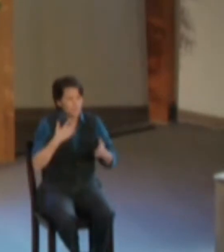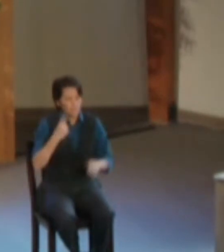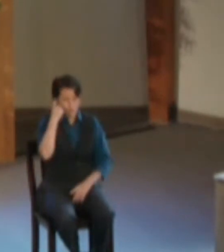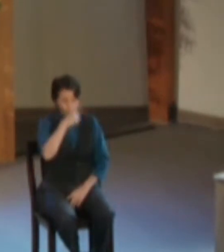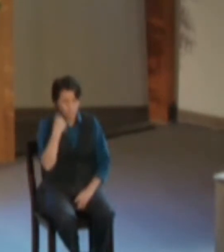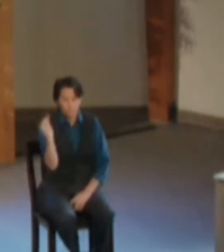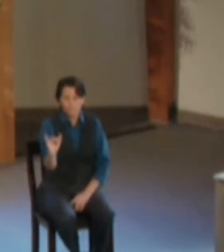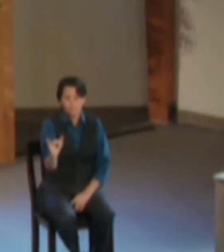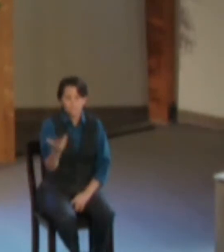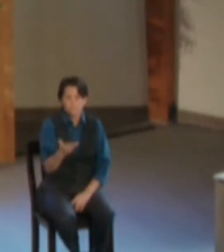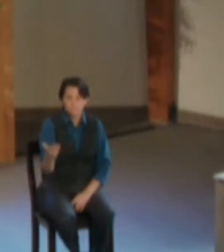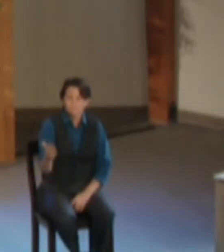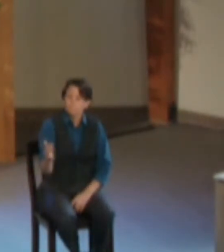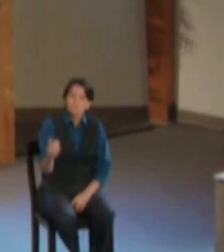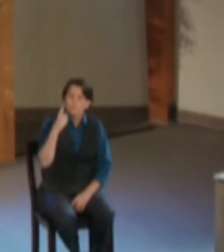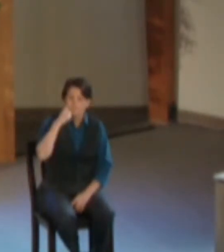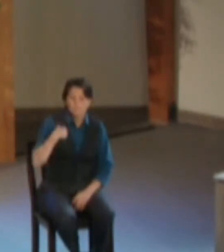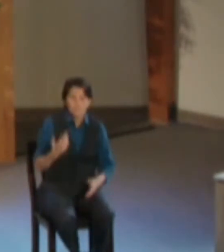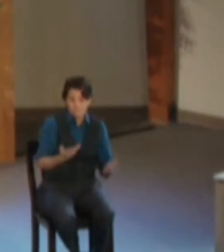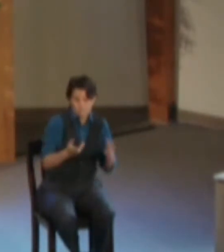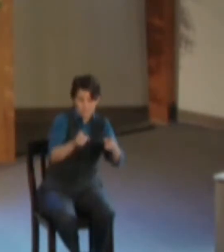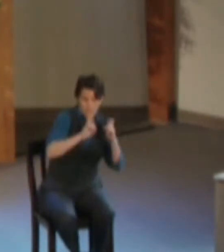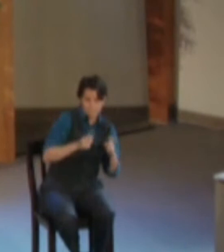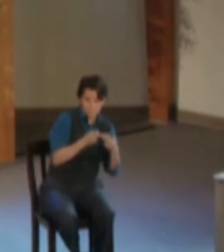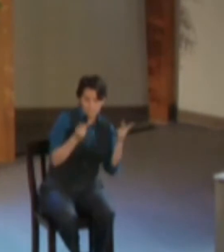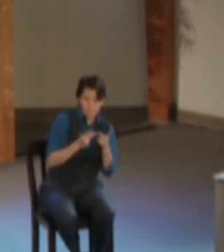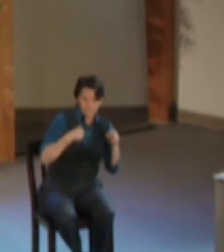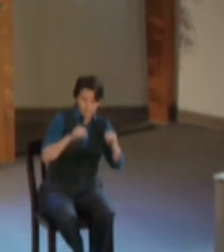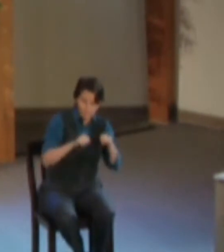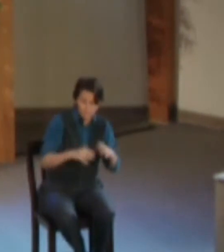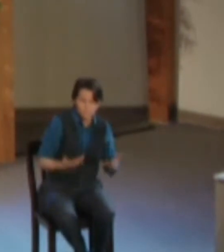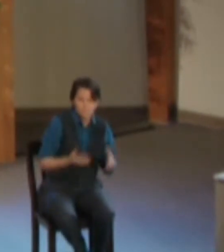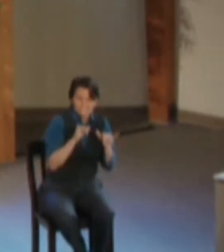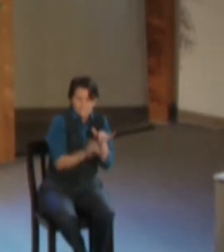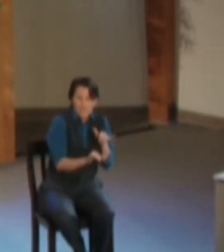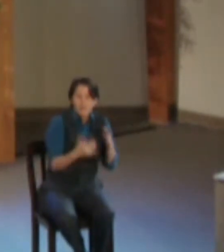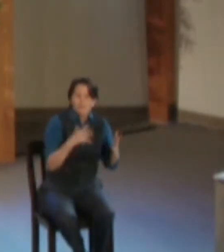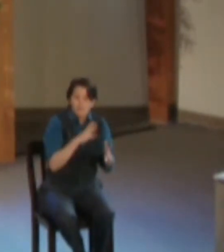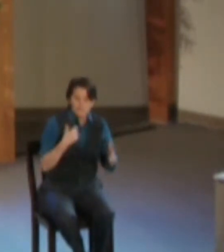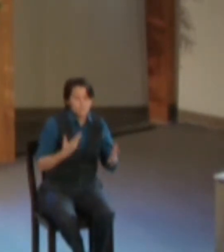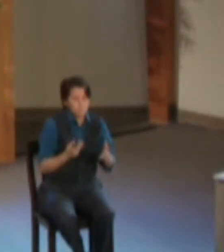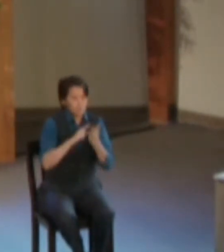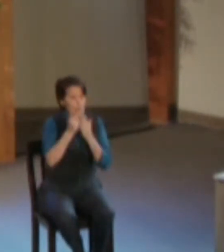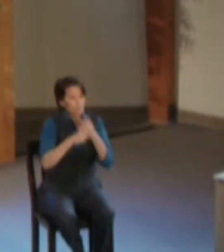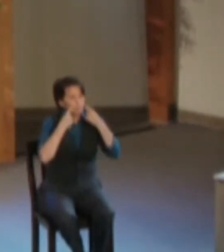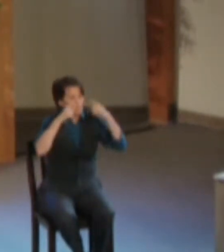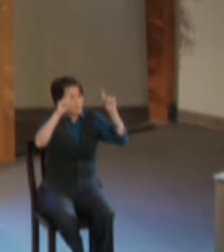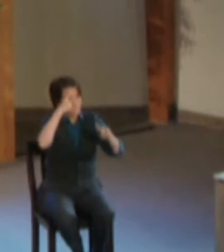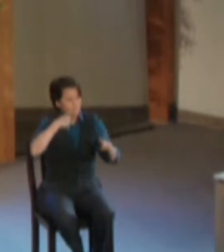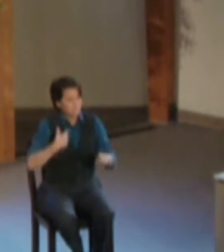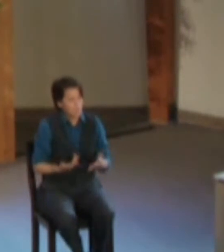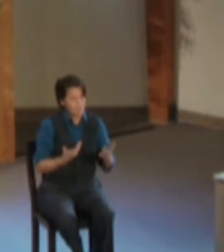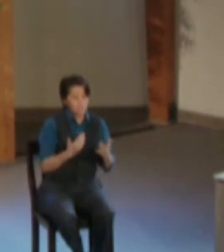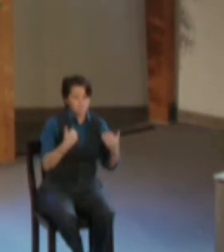was fantastic. It gave me a stable place to operate from. And Jeff Howard says the program works. He's gone from a Conestoga hut